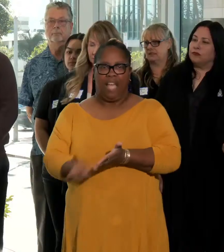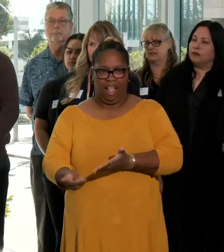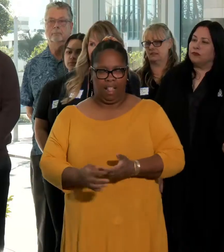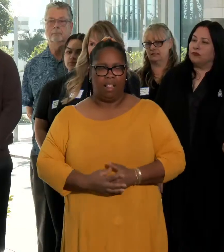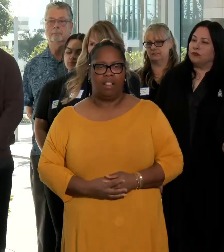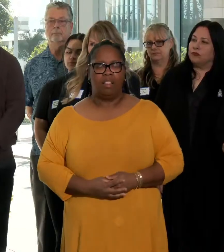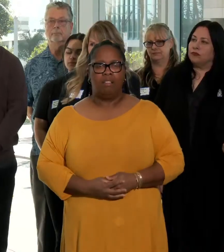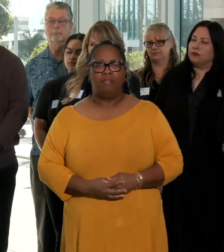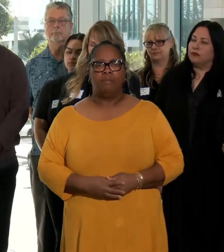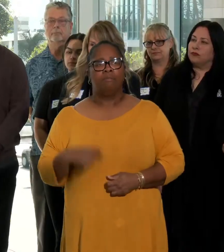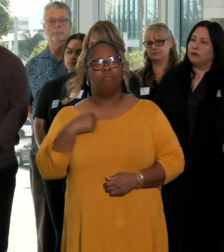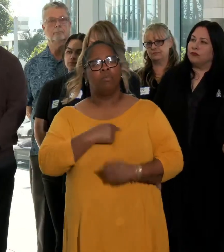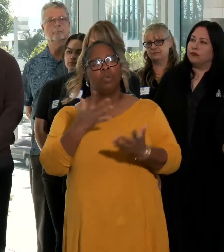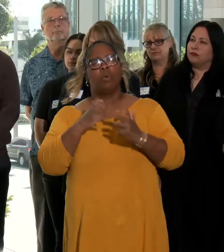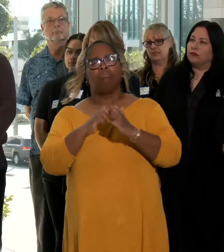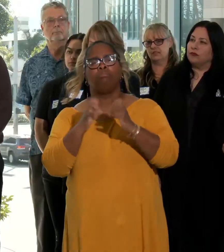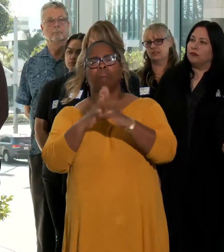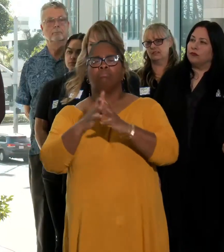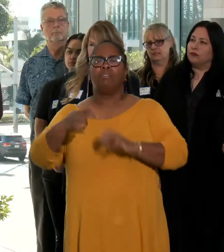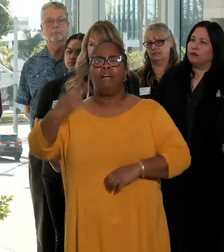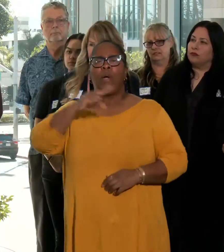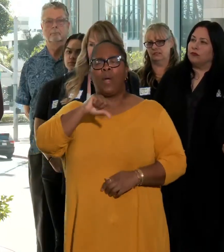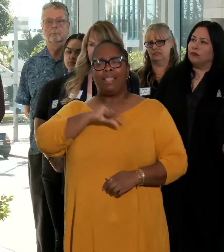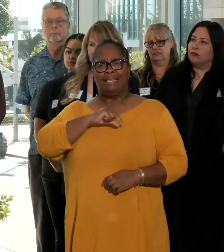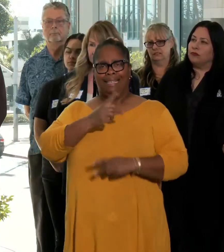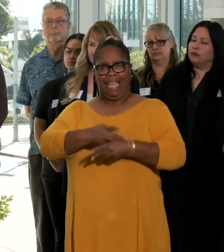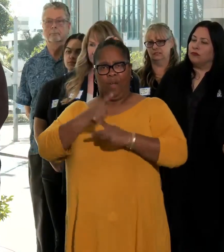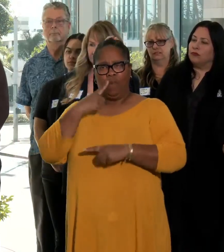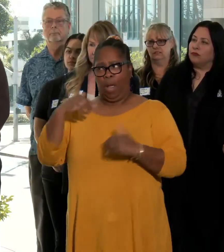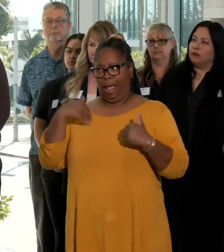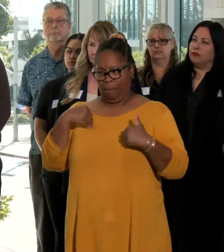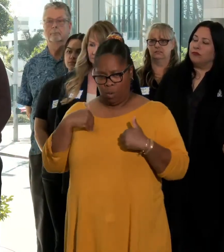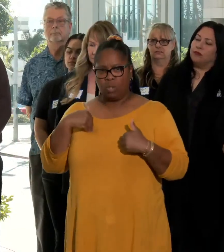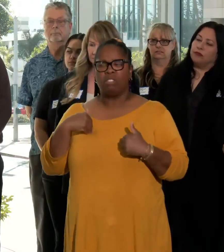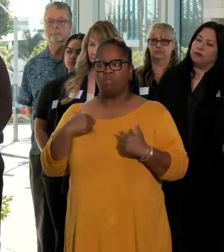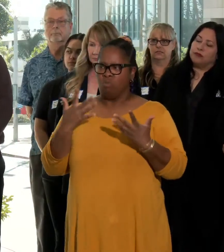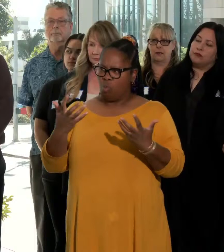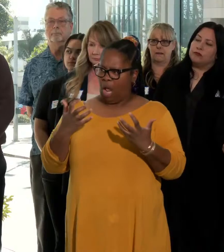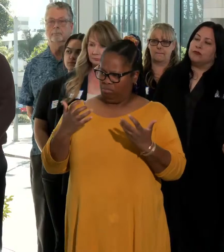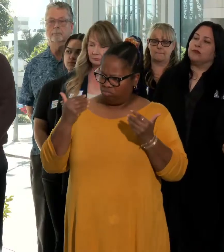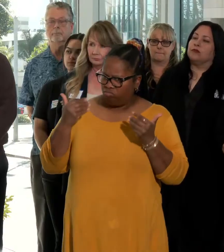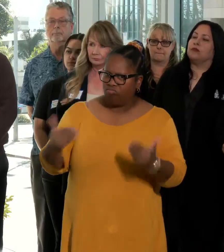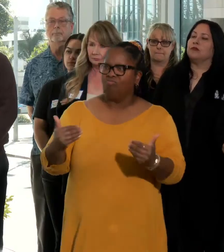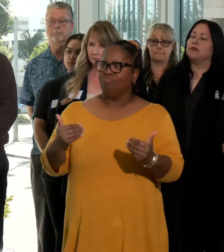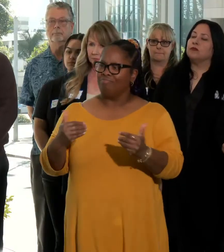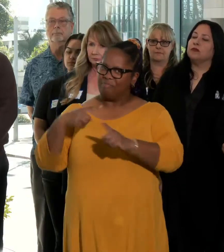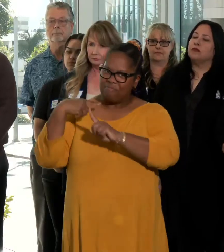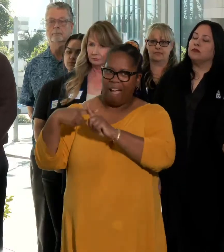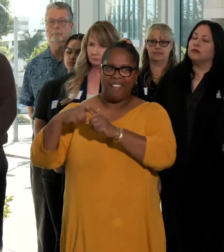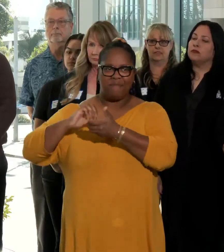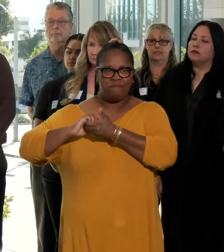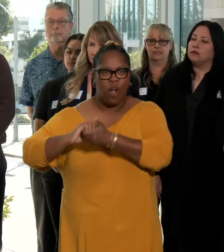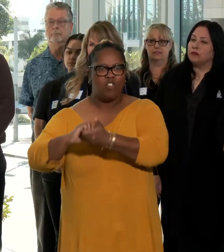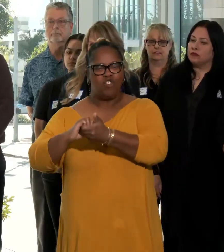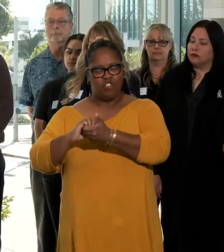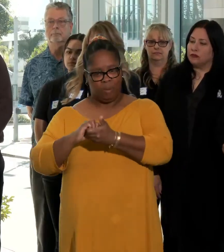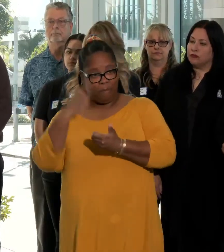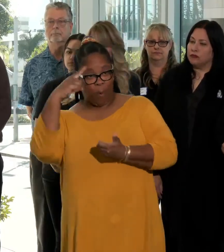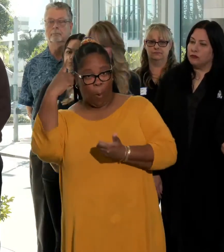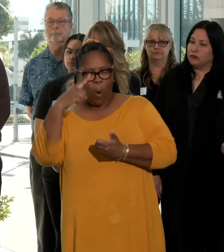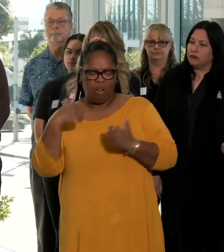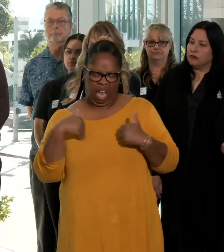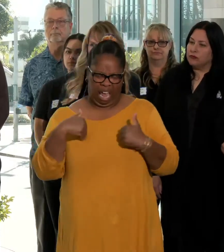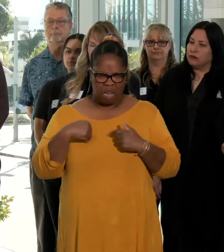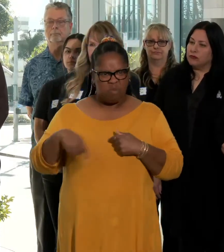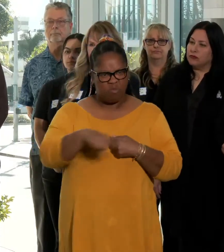trying to implement higher quality care for our animals, and we wanted to move forward with a positive partnership for the sake of the animals and communities